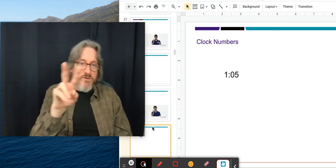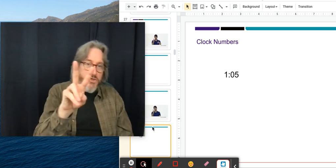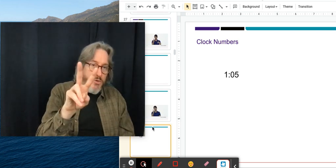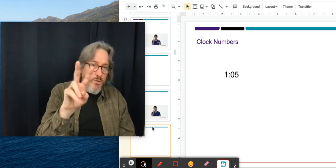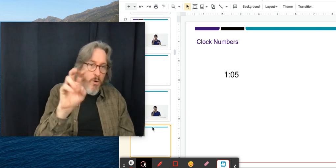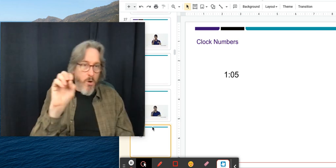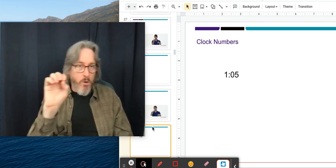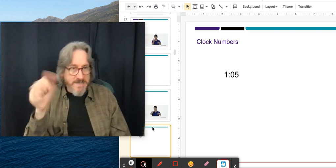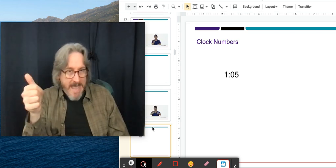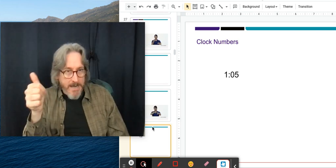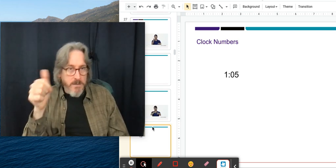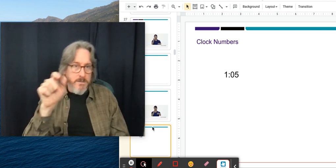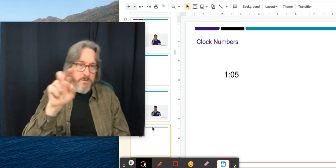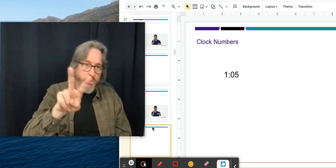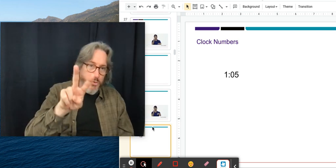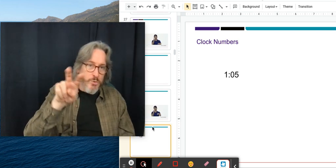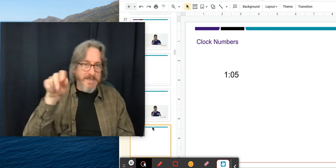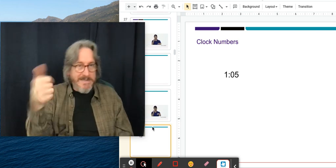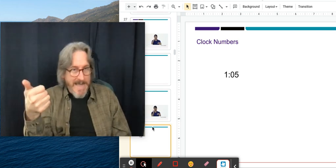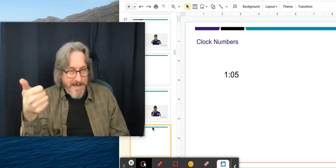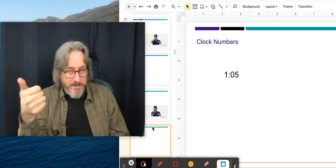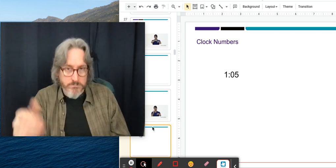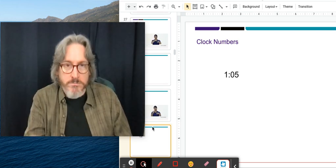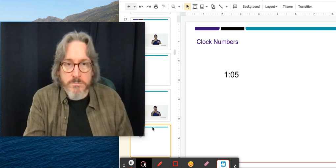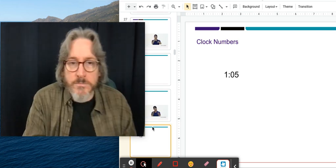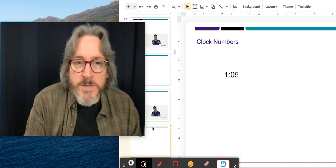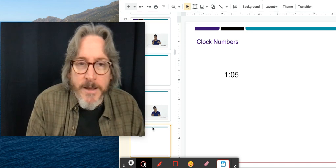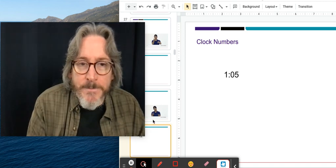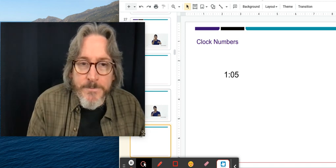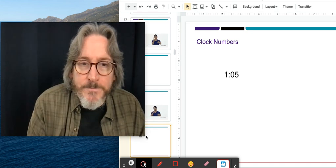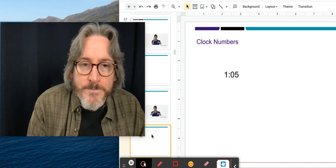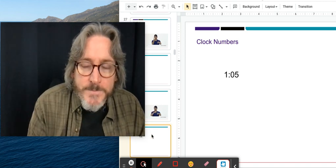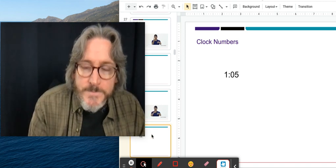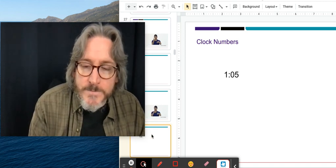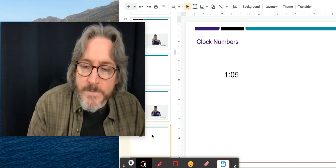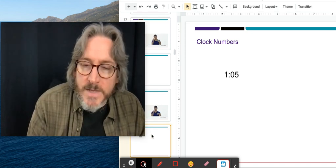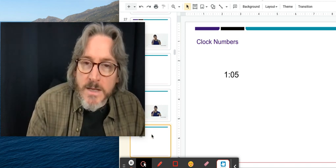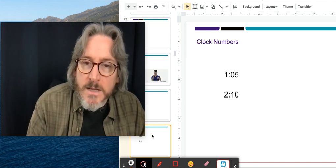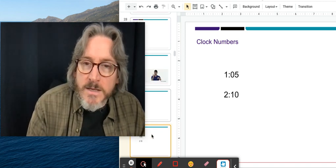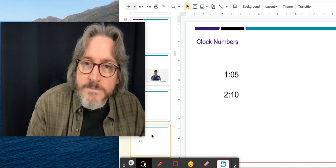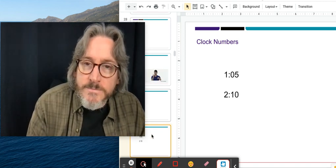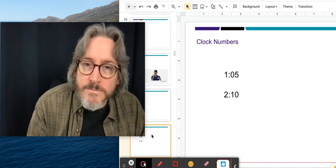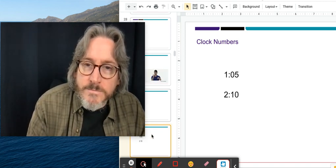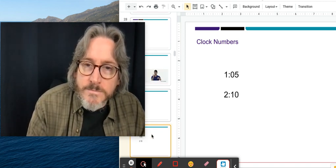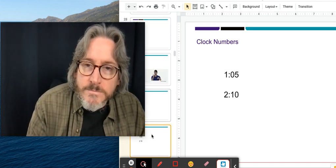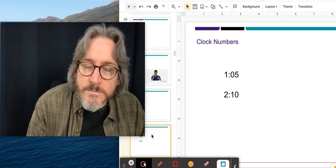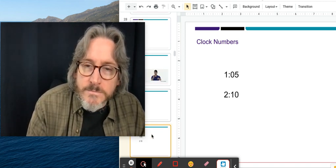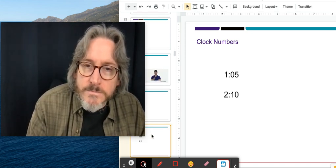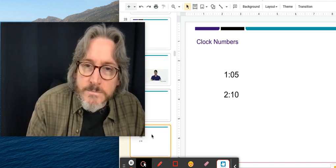1:05, 2:10, 2:10. Okay.